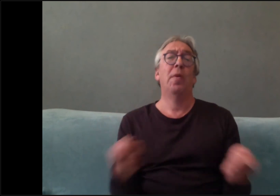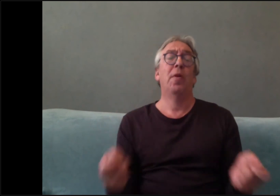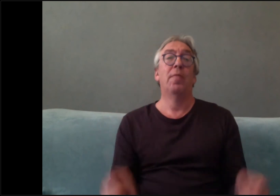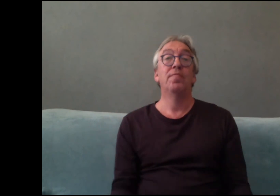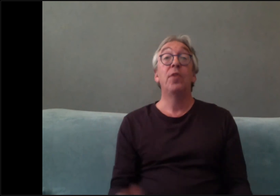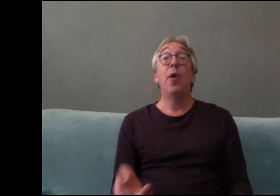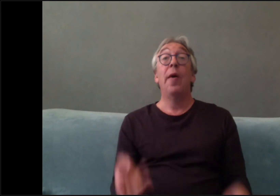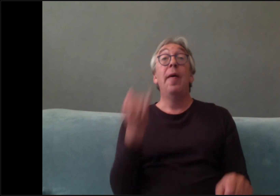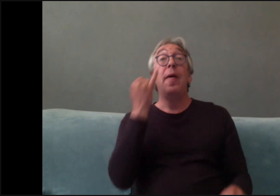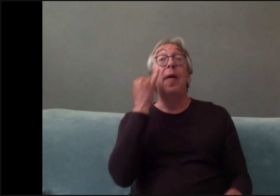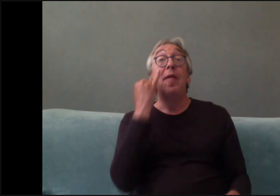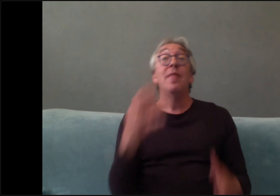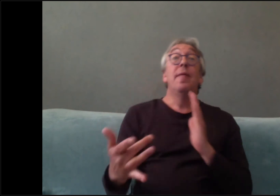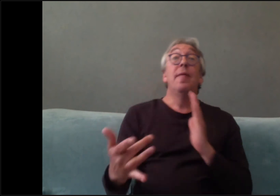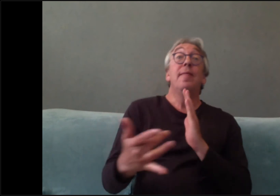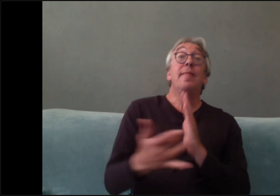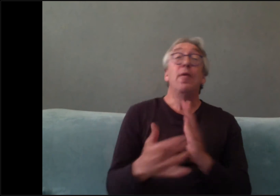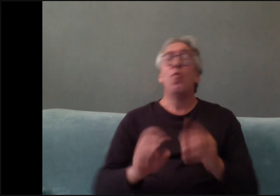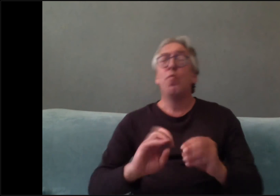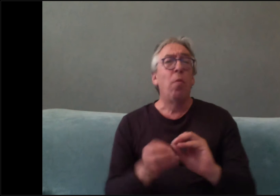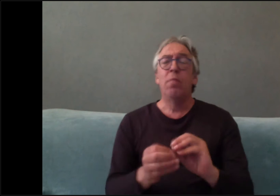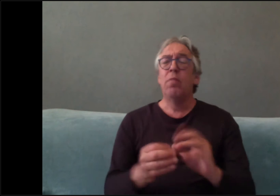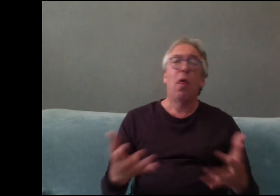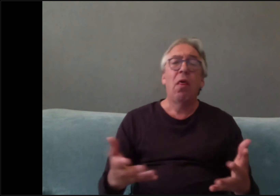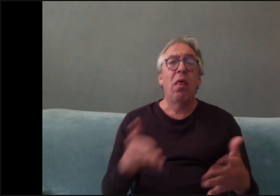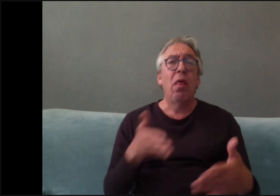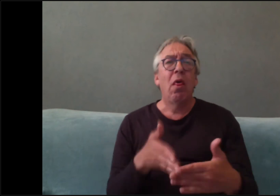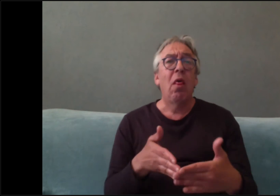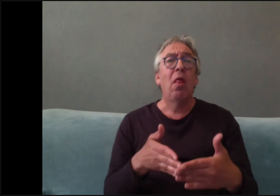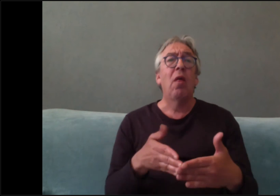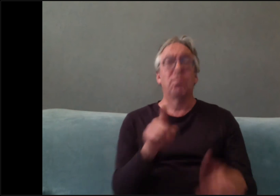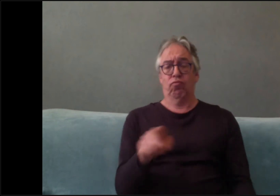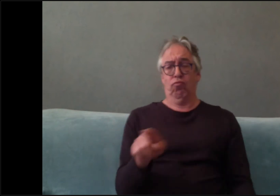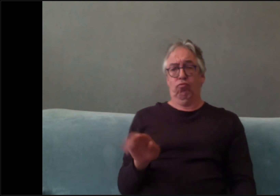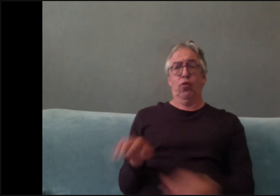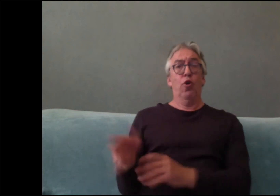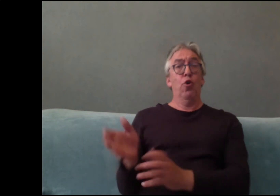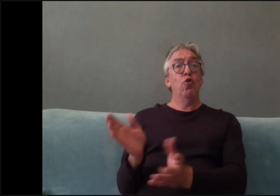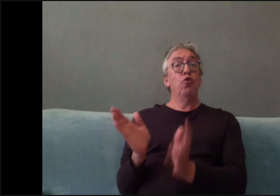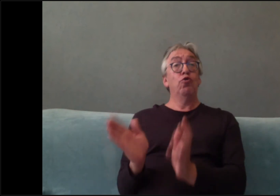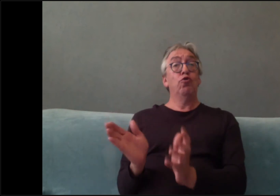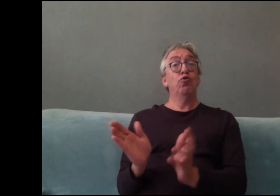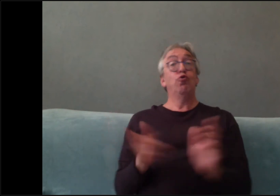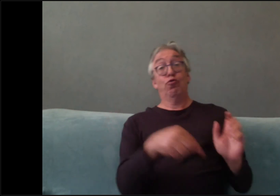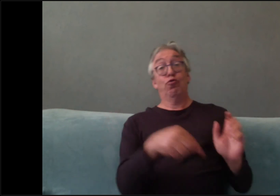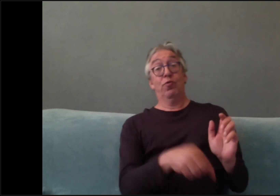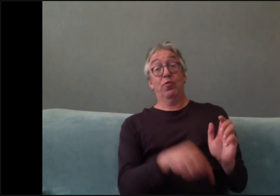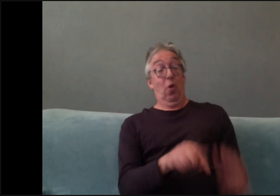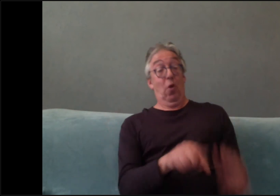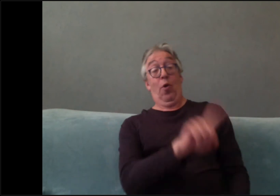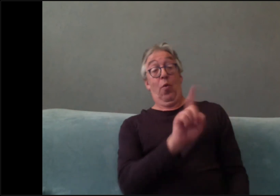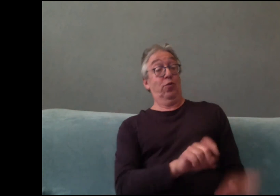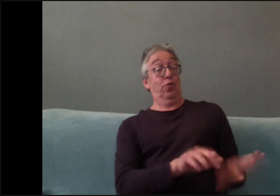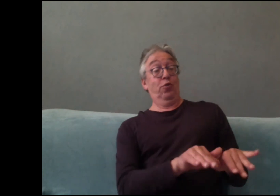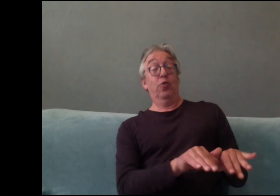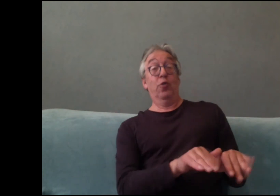technical issues, you can ask my colleague Raquel through the chat box. So just type a question to her and she will do her best